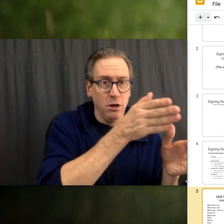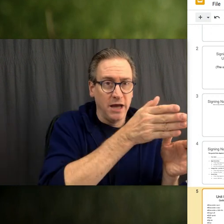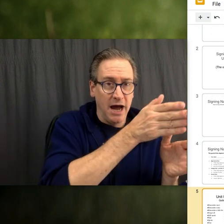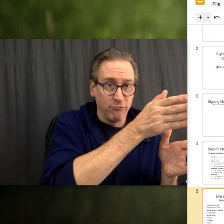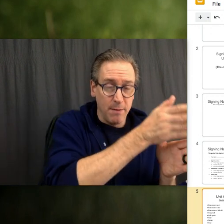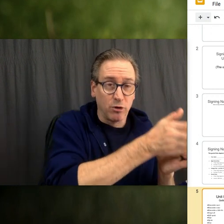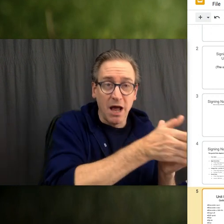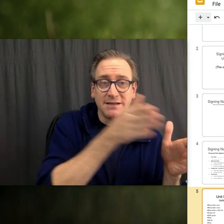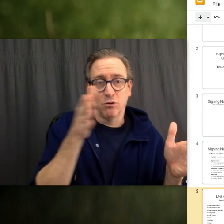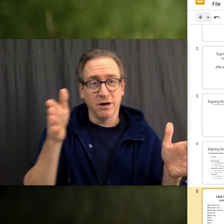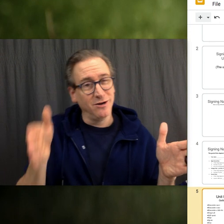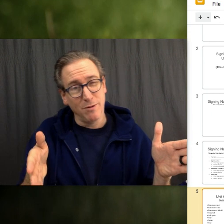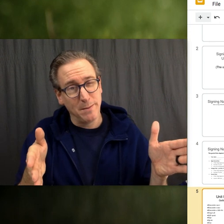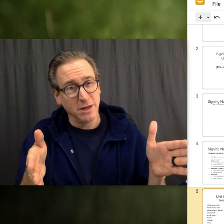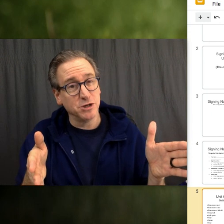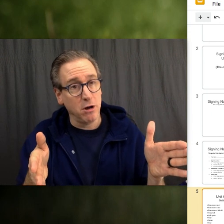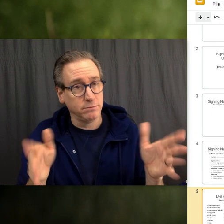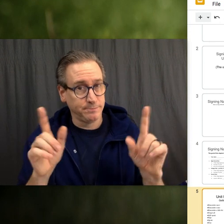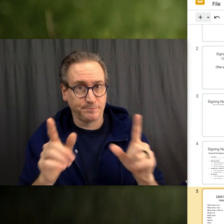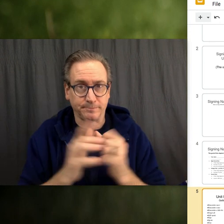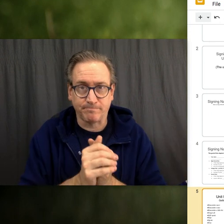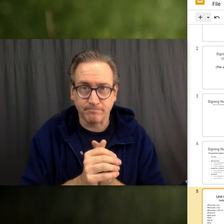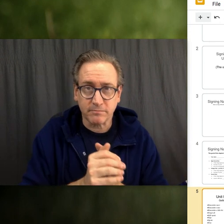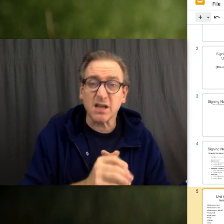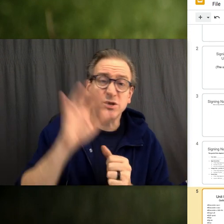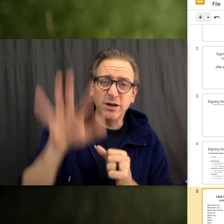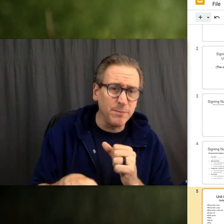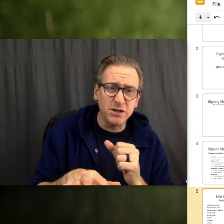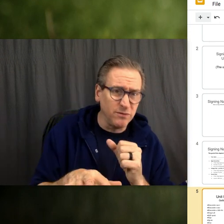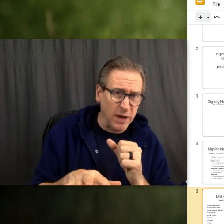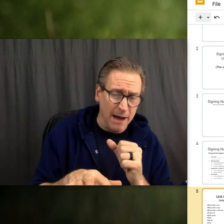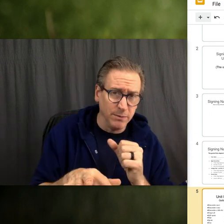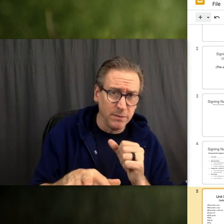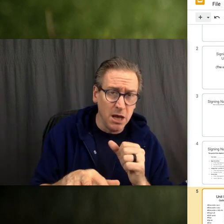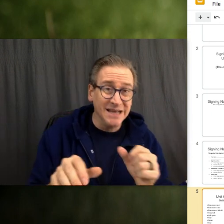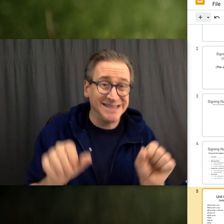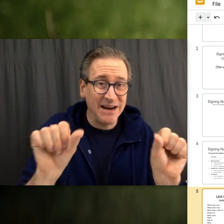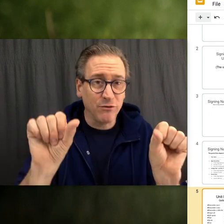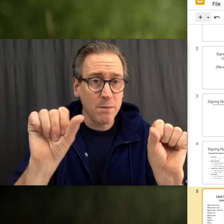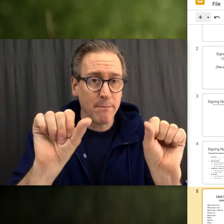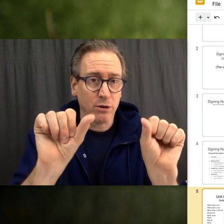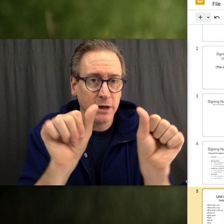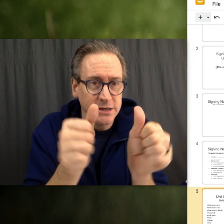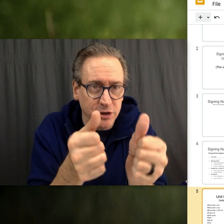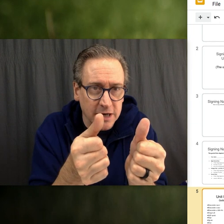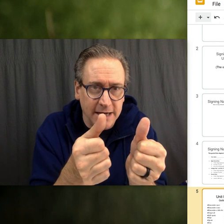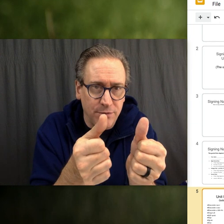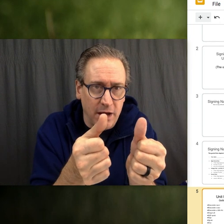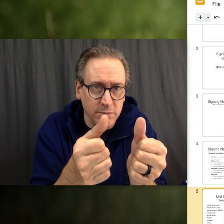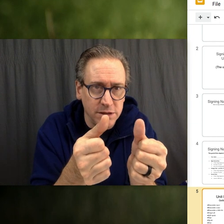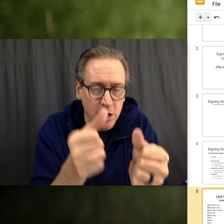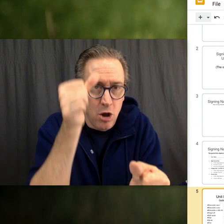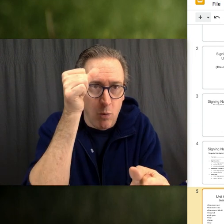show I remember a lot or I don't remember much at all. So here's a bunch of vocab. Sign for remember is you're going to